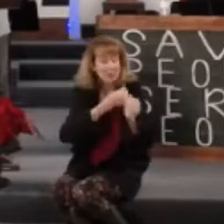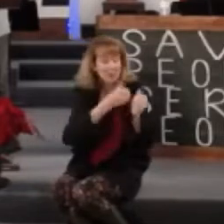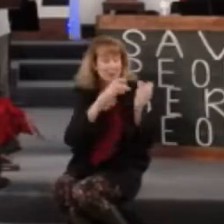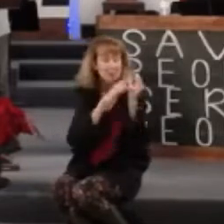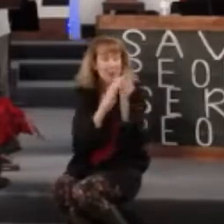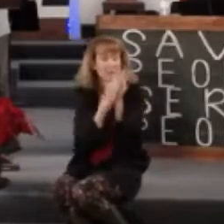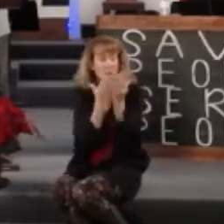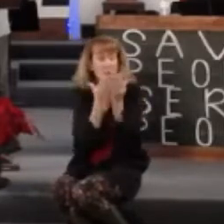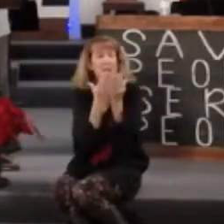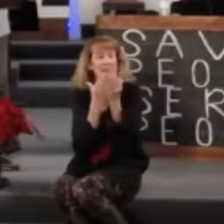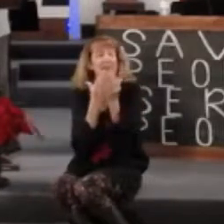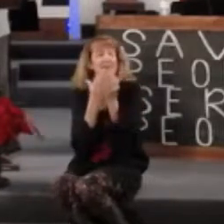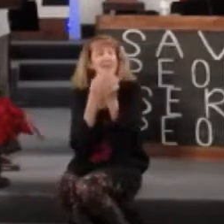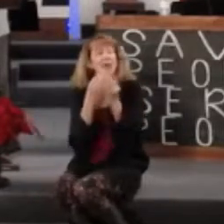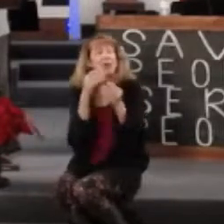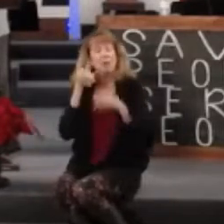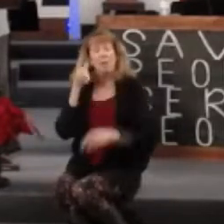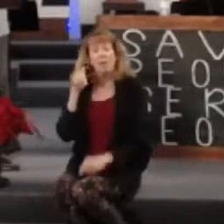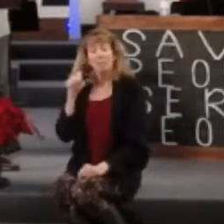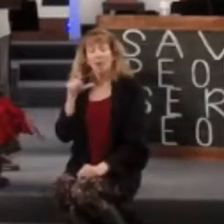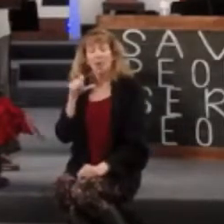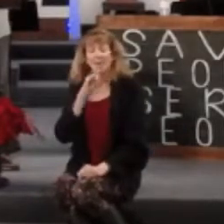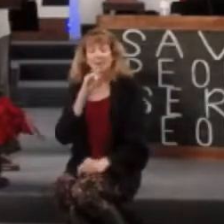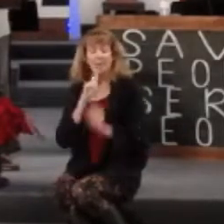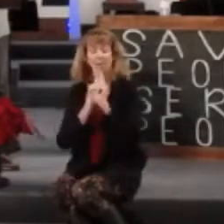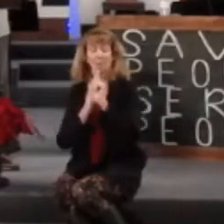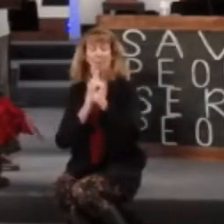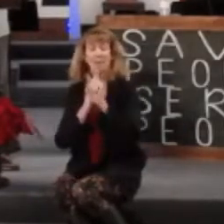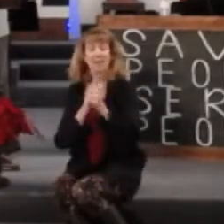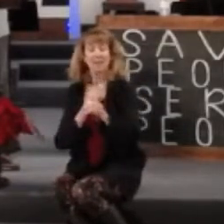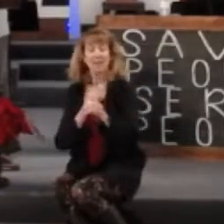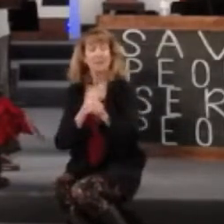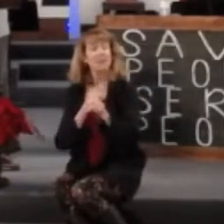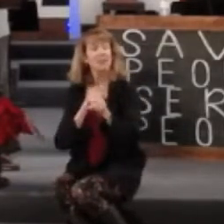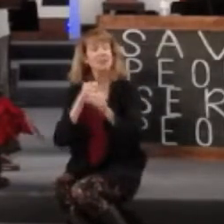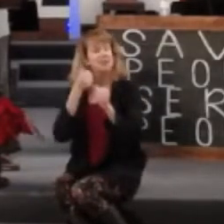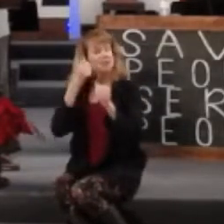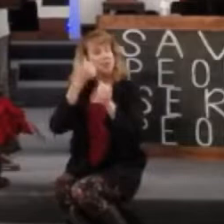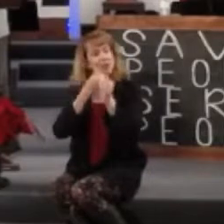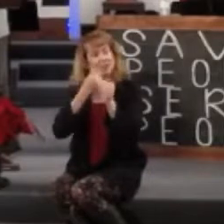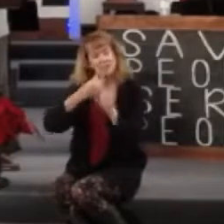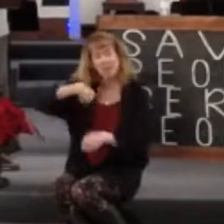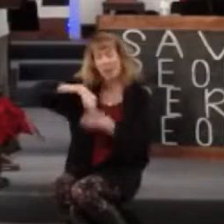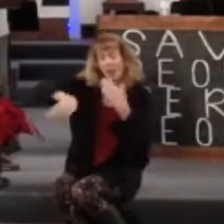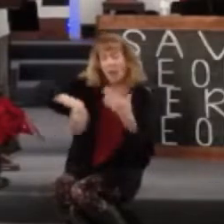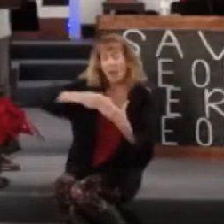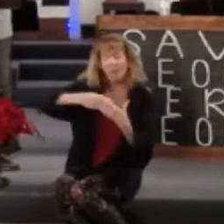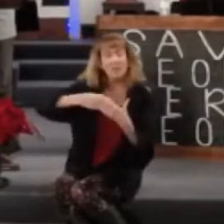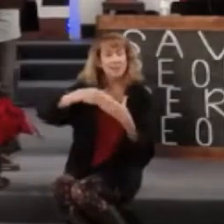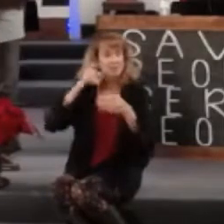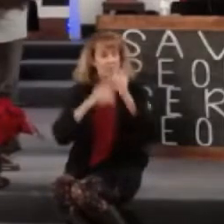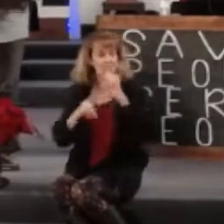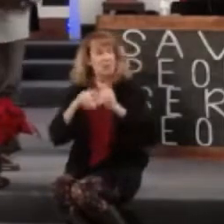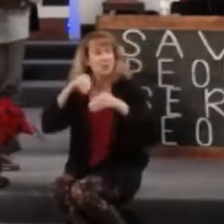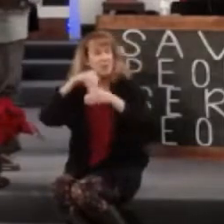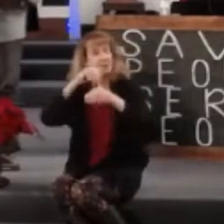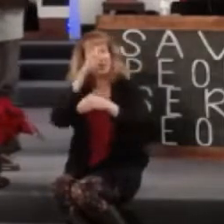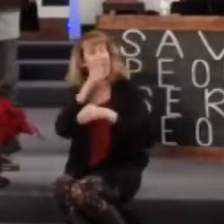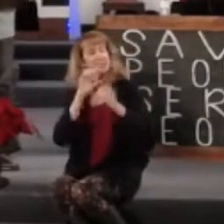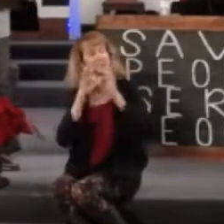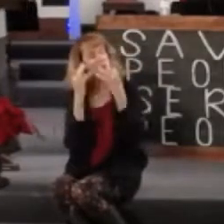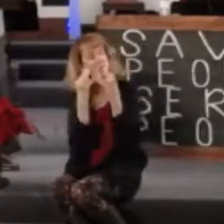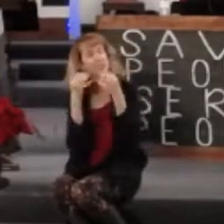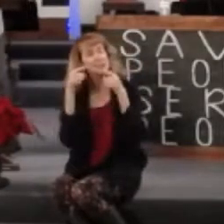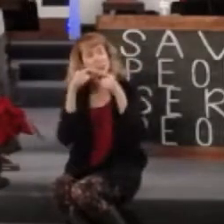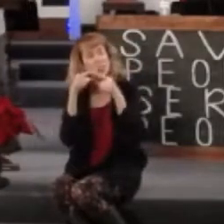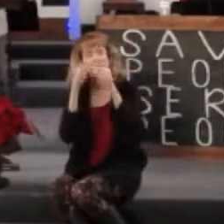from verse 21 where Paul is commanding mutual submission. Now, if I was in a language